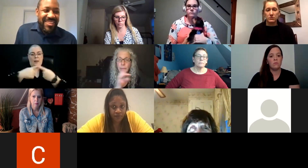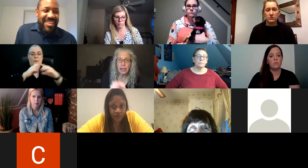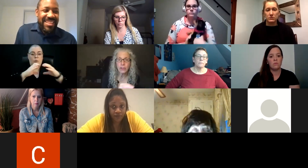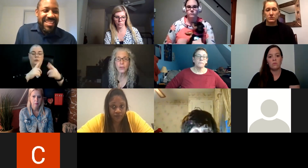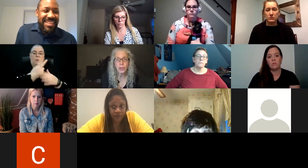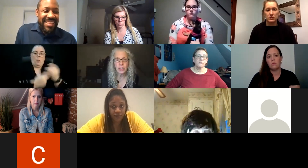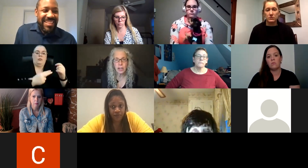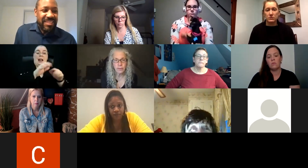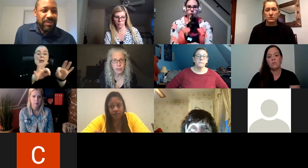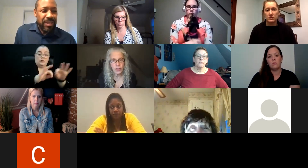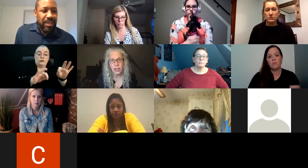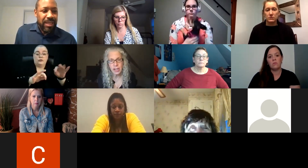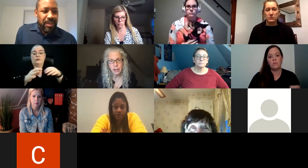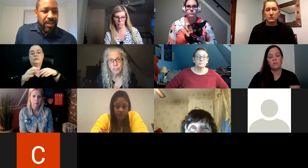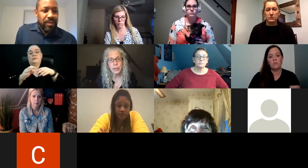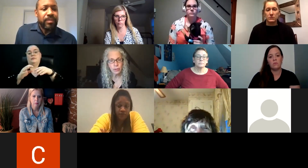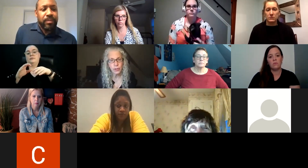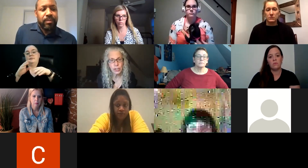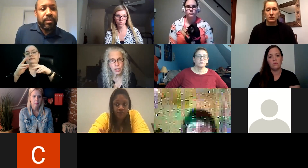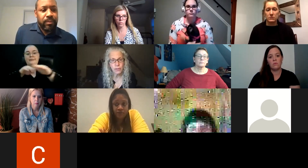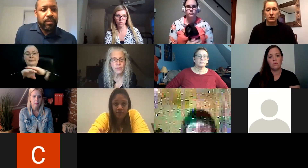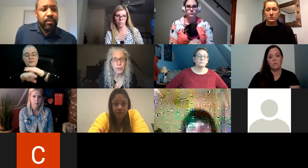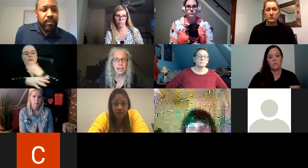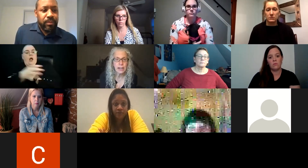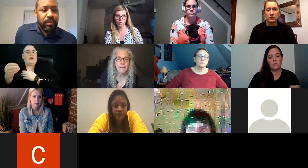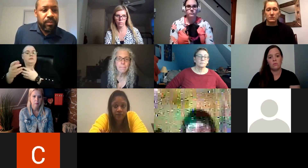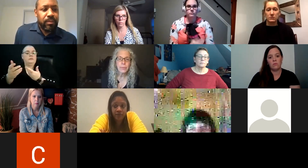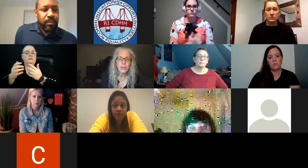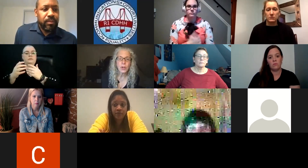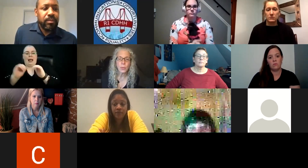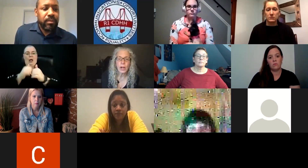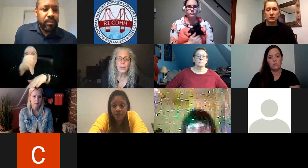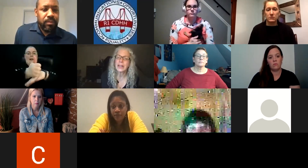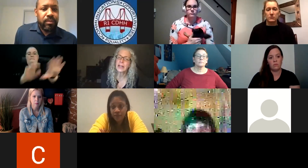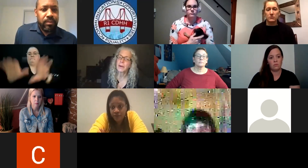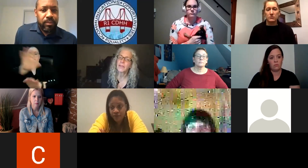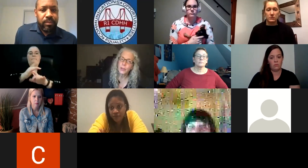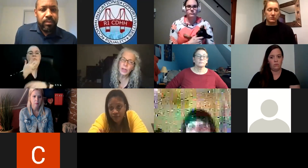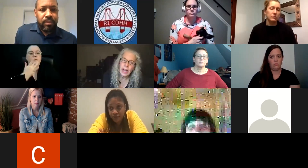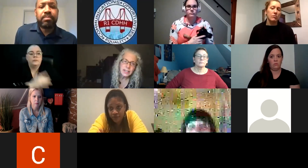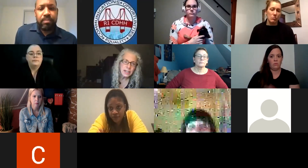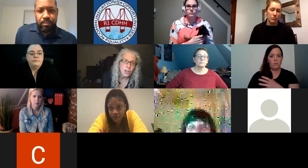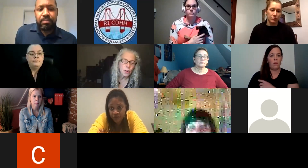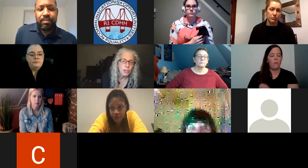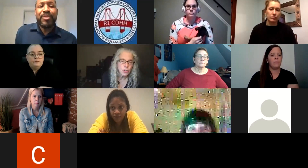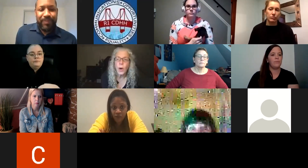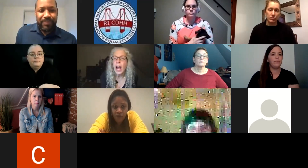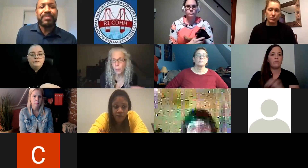make the videos that are there bigger for everybody. So I want to think about visual access and also how we